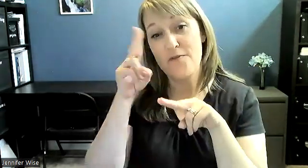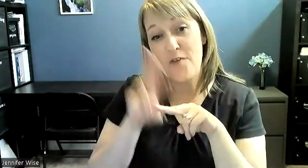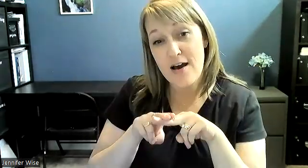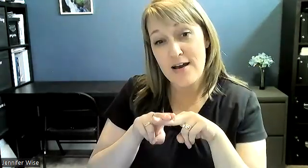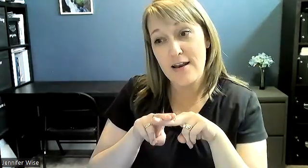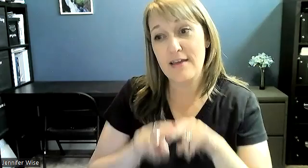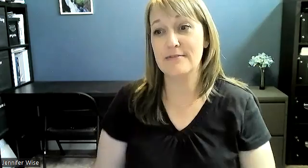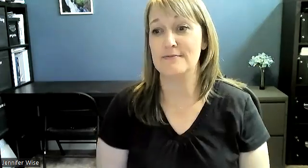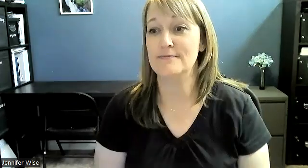Fun.